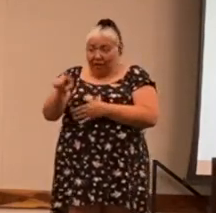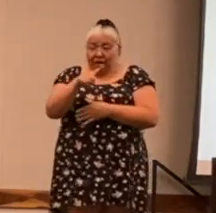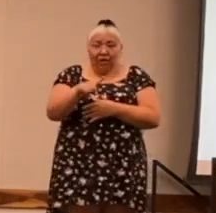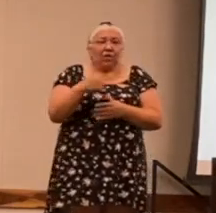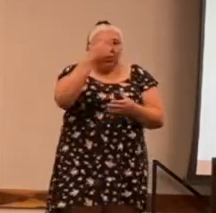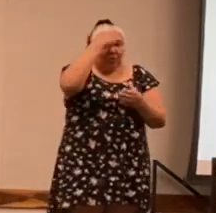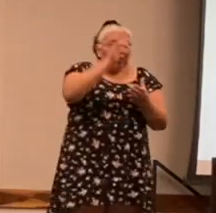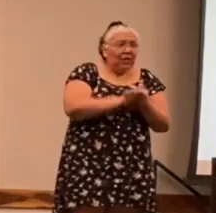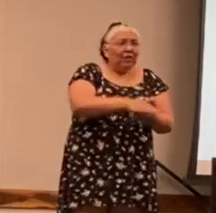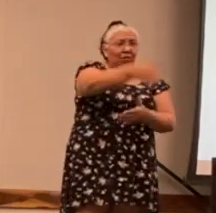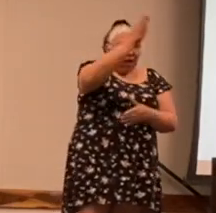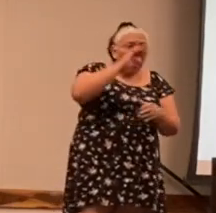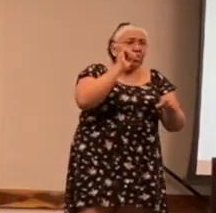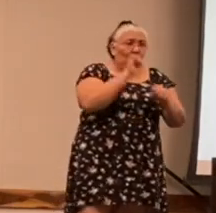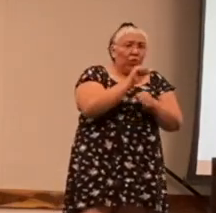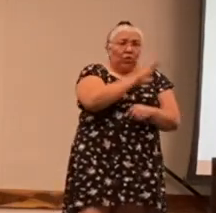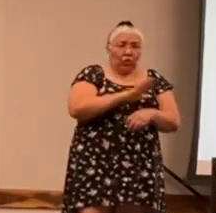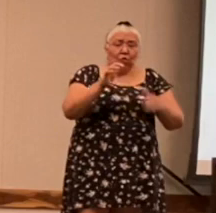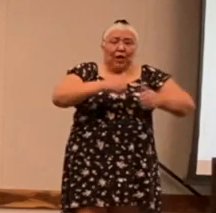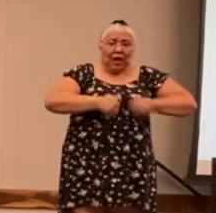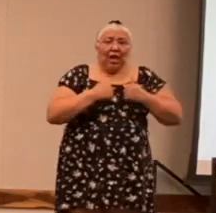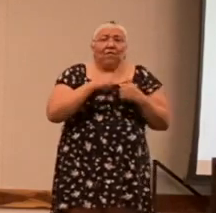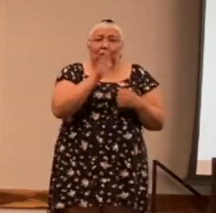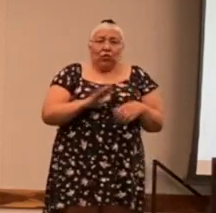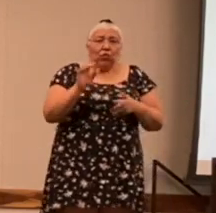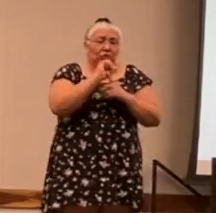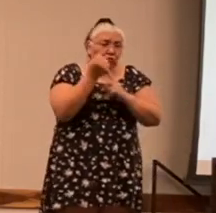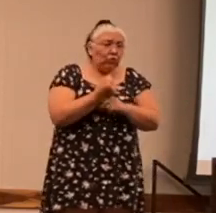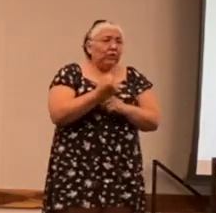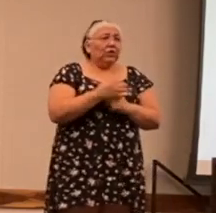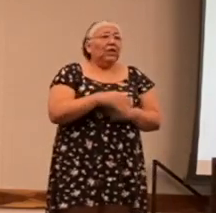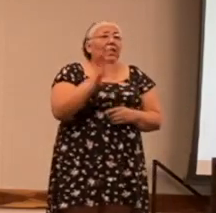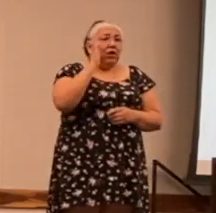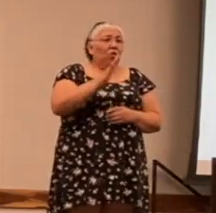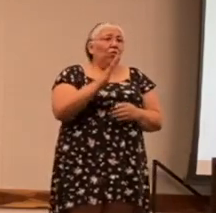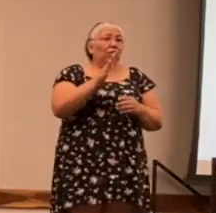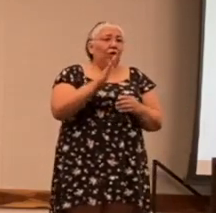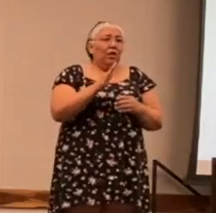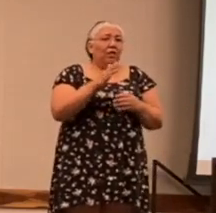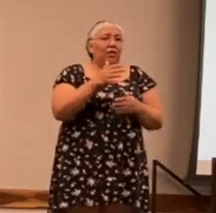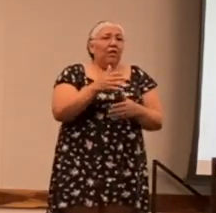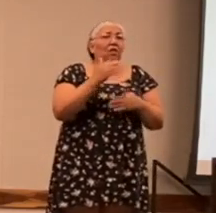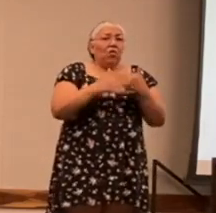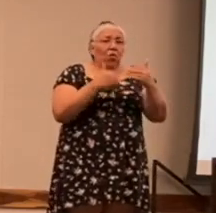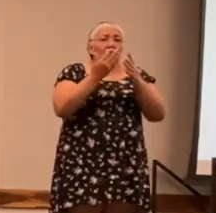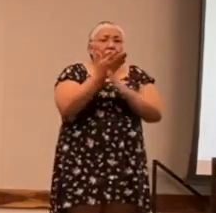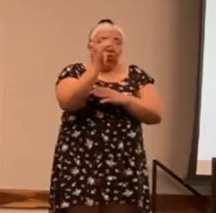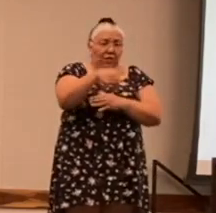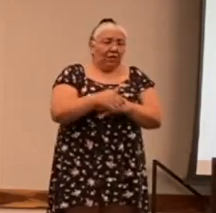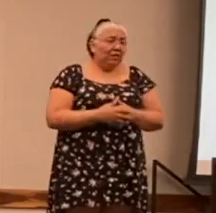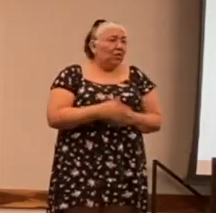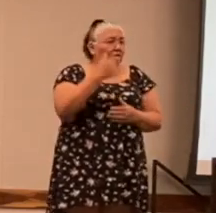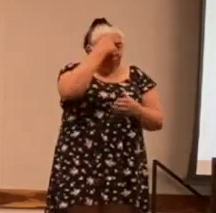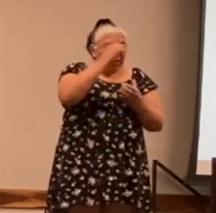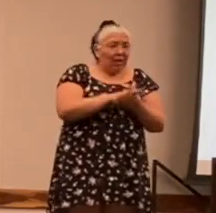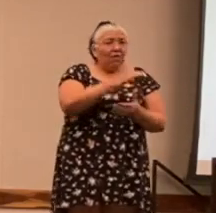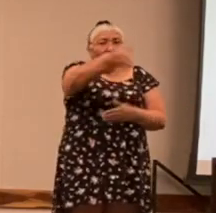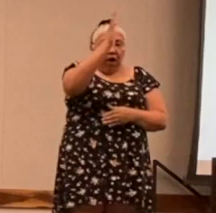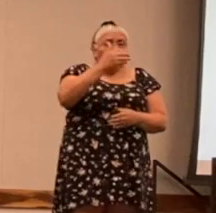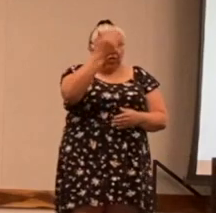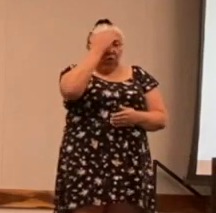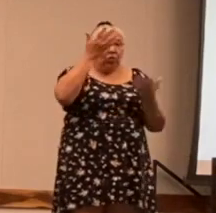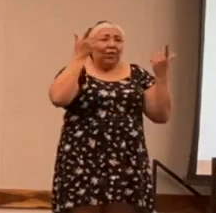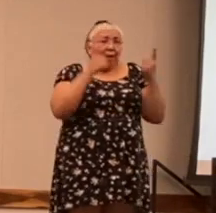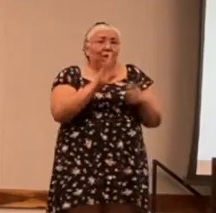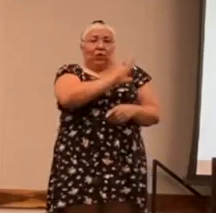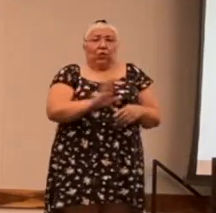Do you believe that God is working in your life and in your situation, and He's going to get you through it? Amen. Do you believe that? Yes. Do you believe that God knows what's